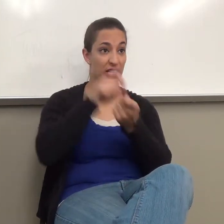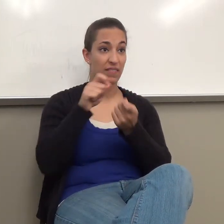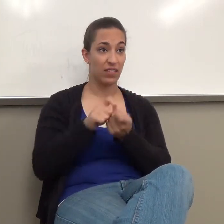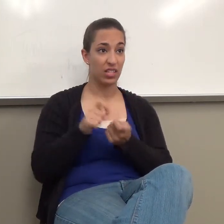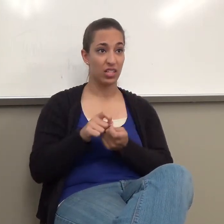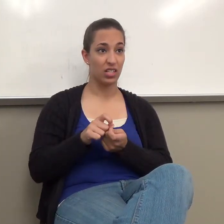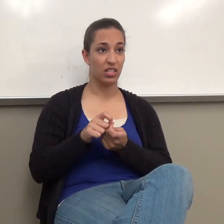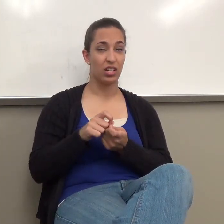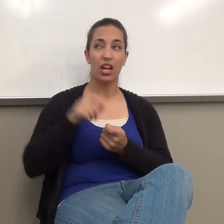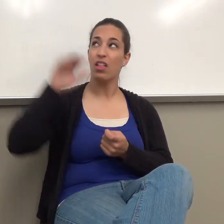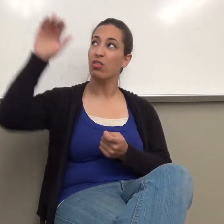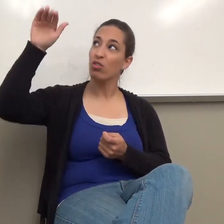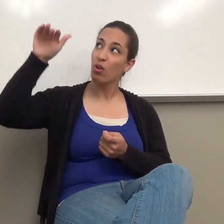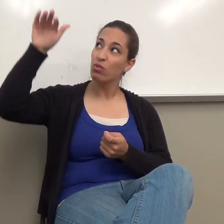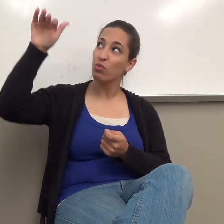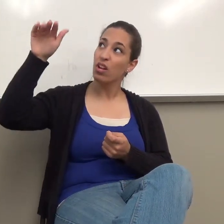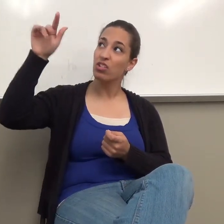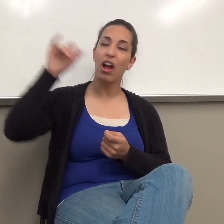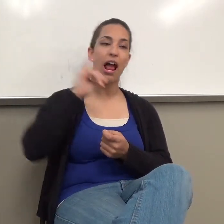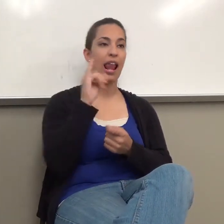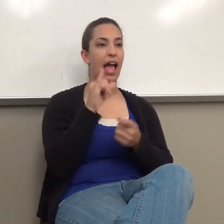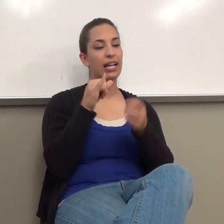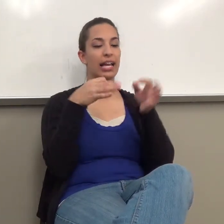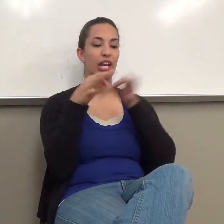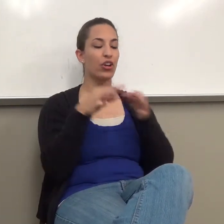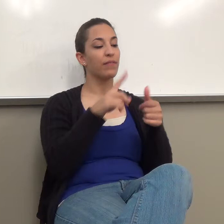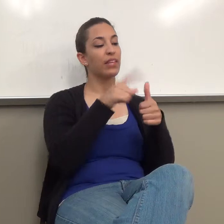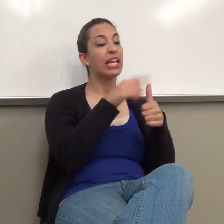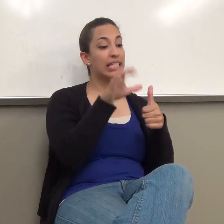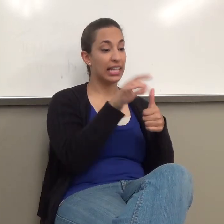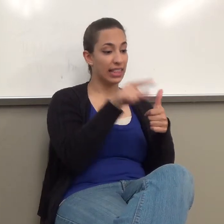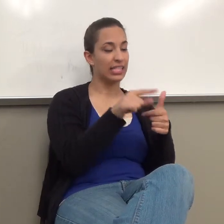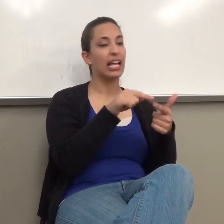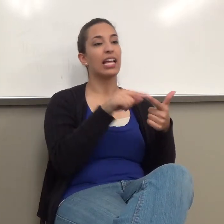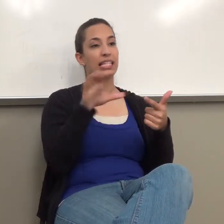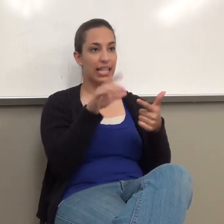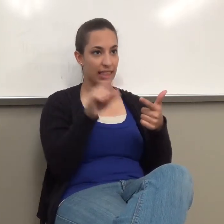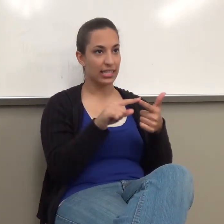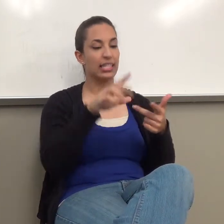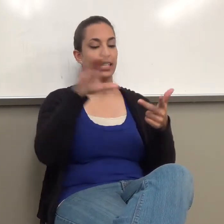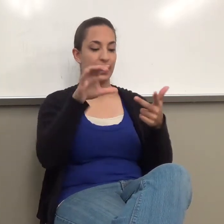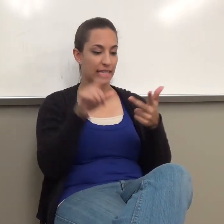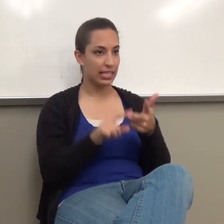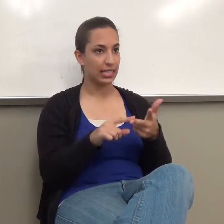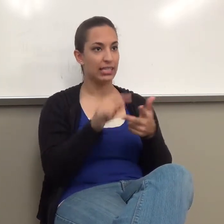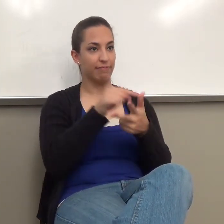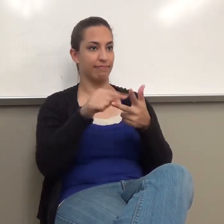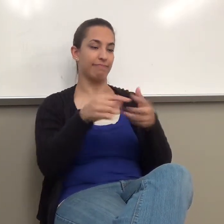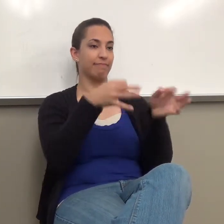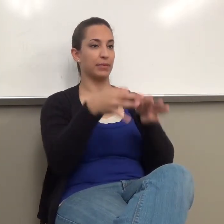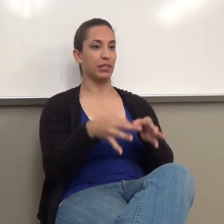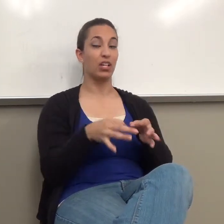like a narrative, right? He did this, he did this, he did this. So this sentence is different from these